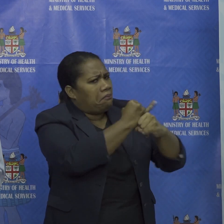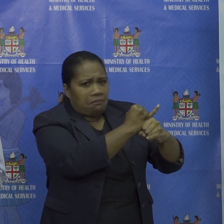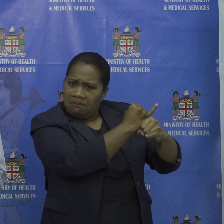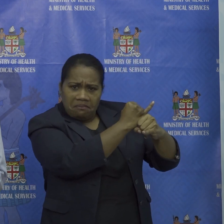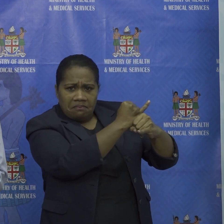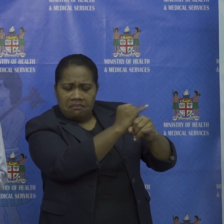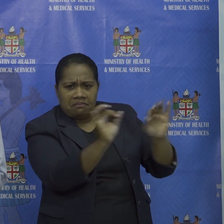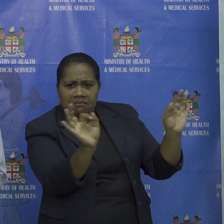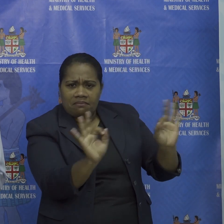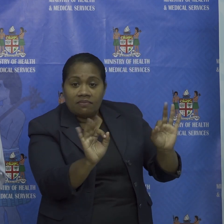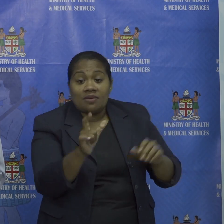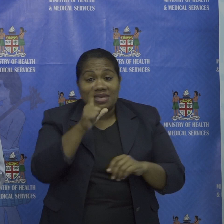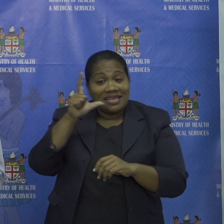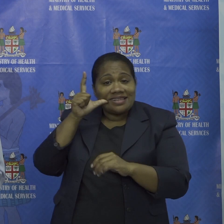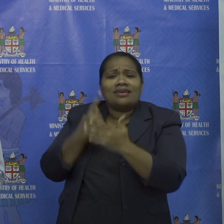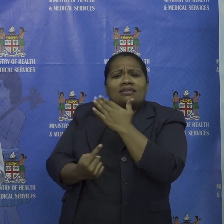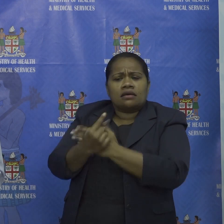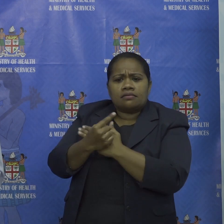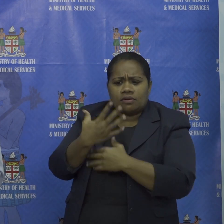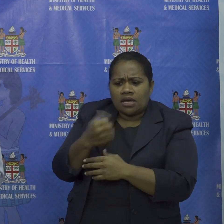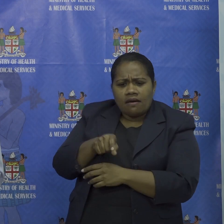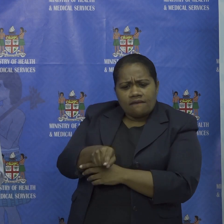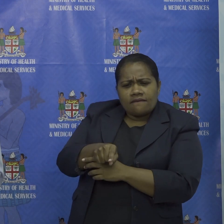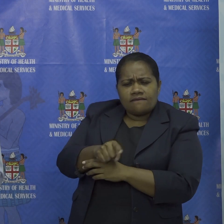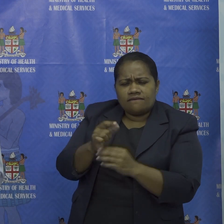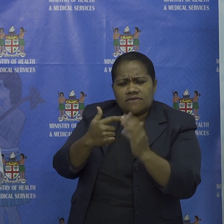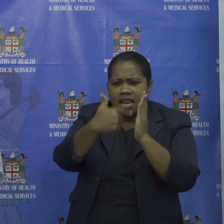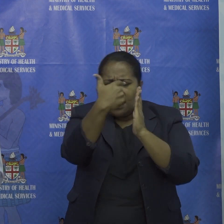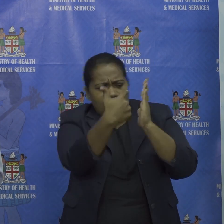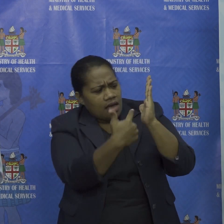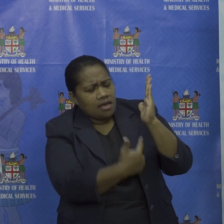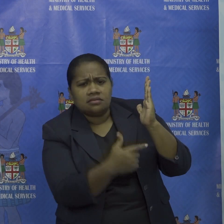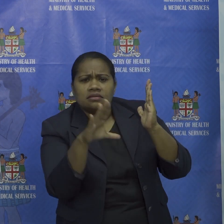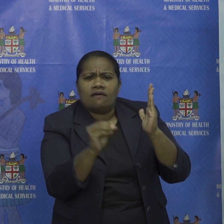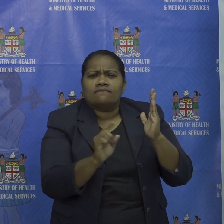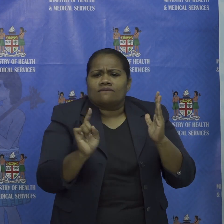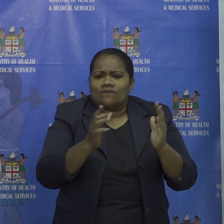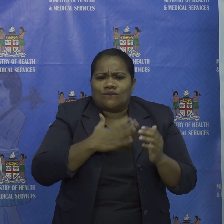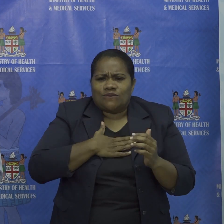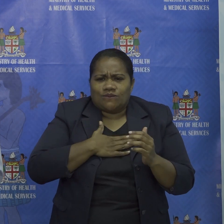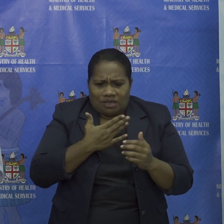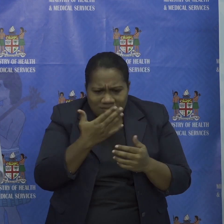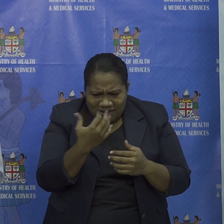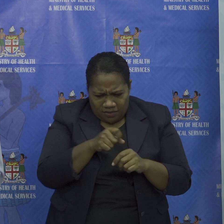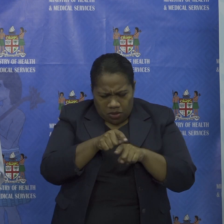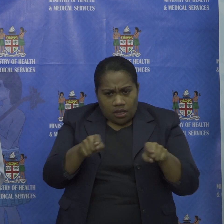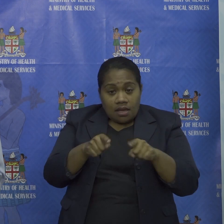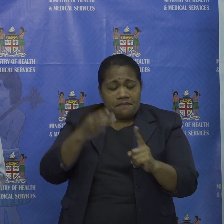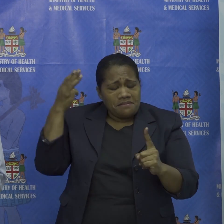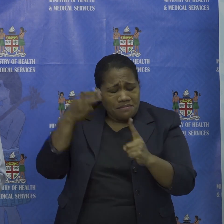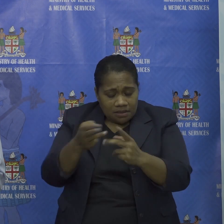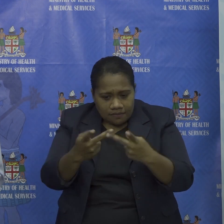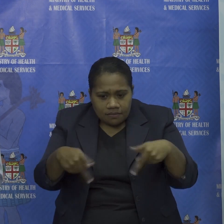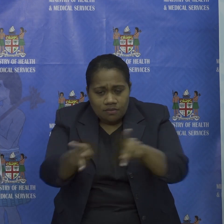Yesterday, we published a list of contact tracing areas of interest online. These are main locations we know